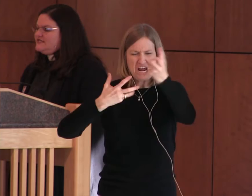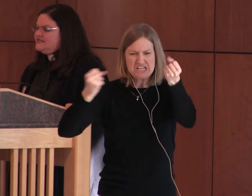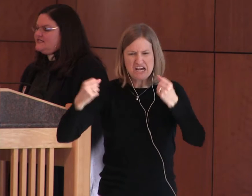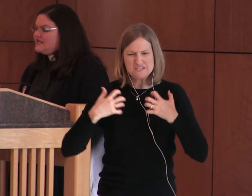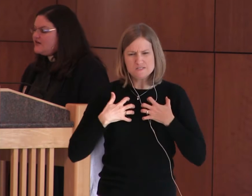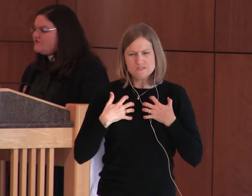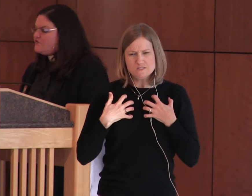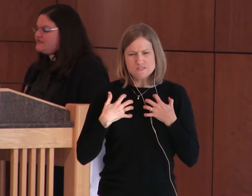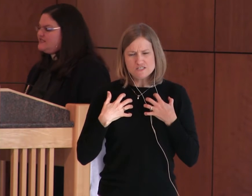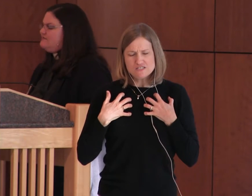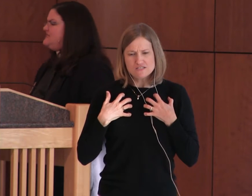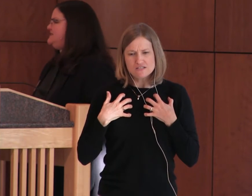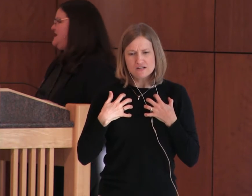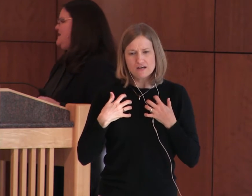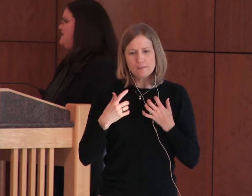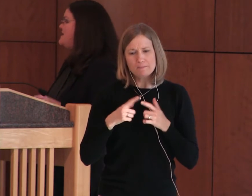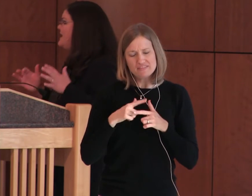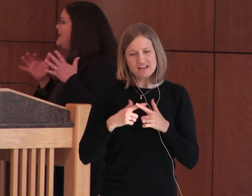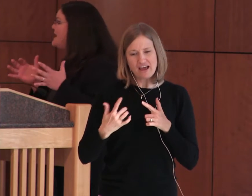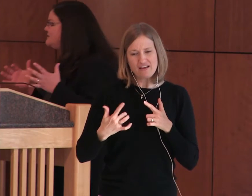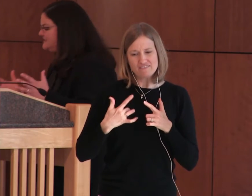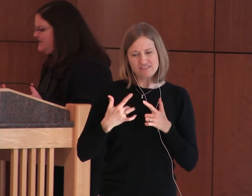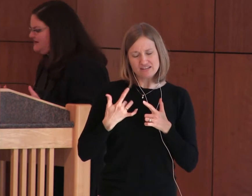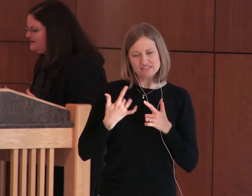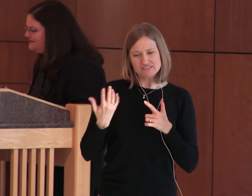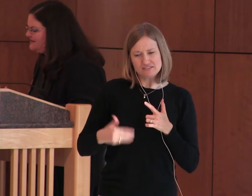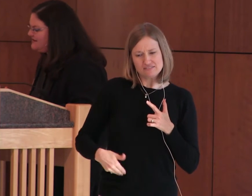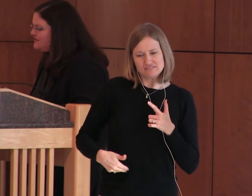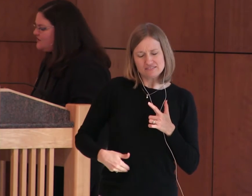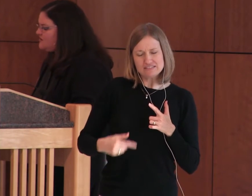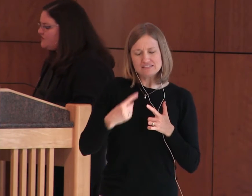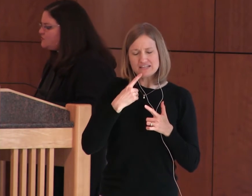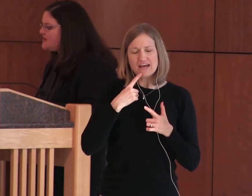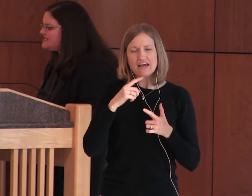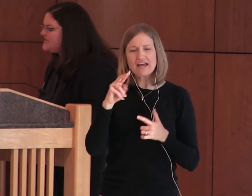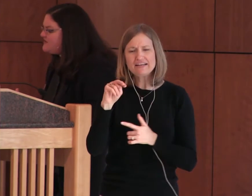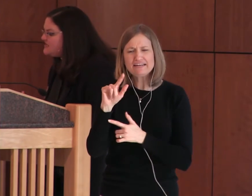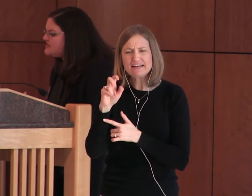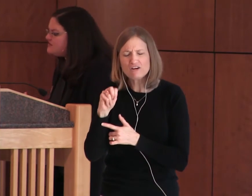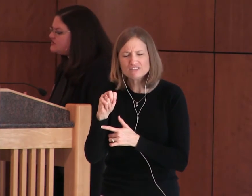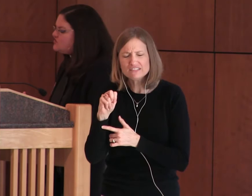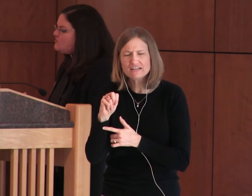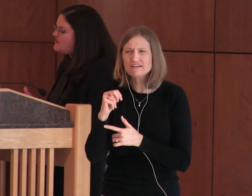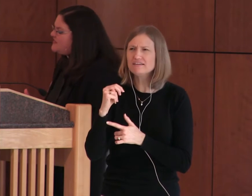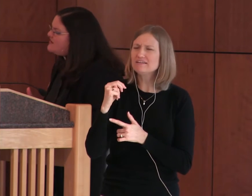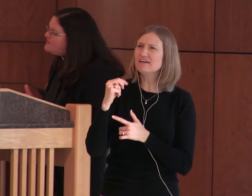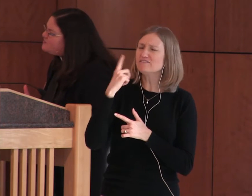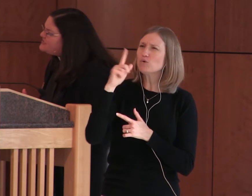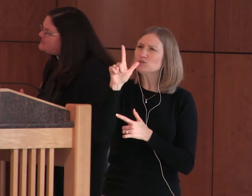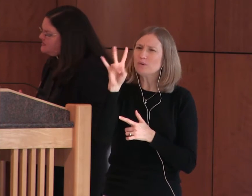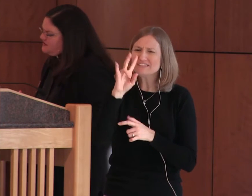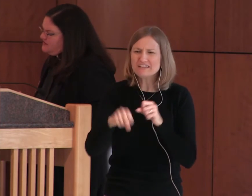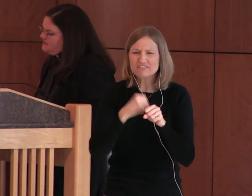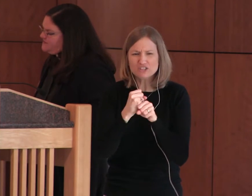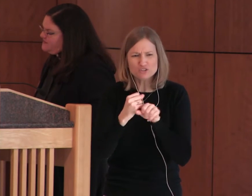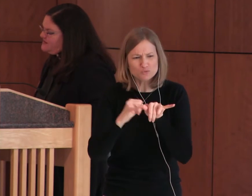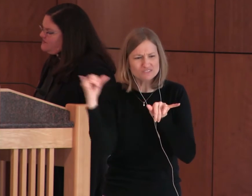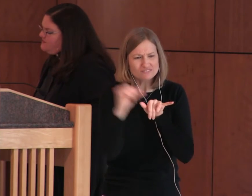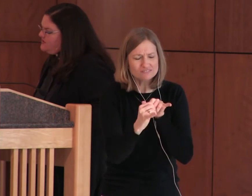Then I sensed an inner voice in me saying, Nelson, for 27 years you were their